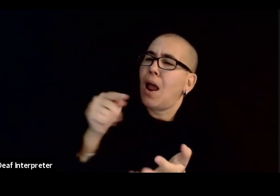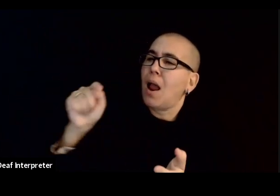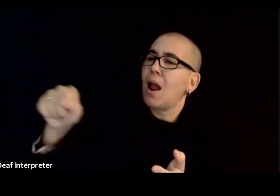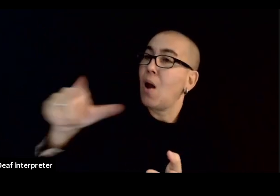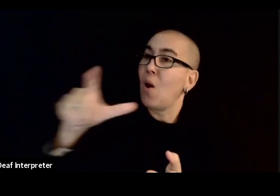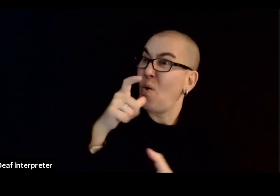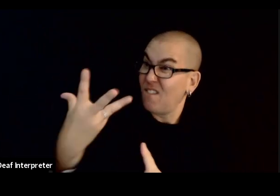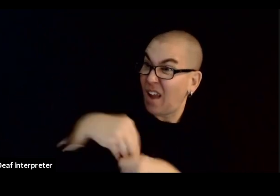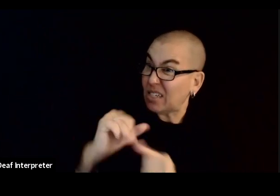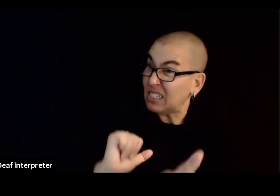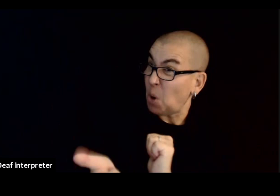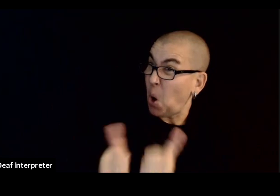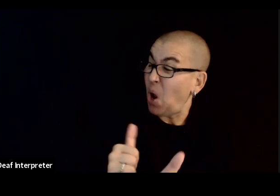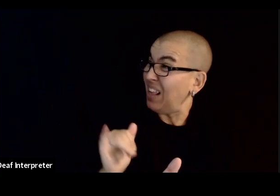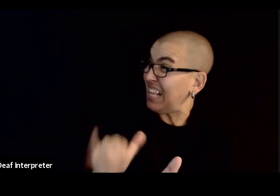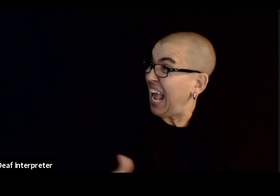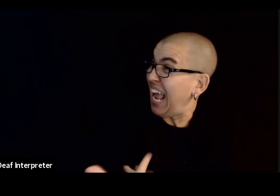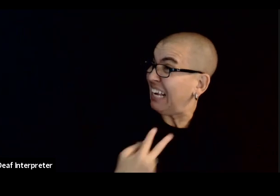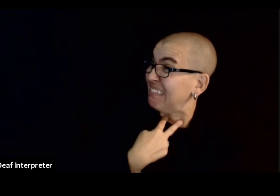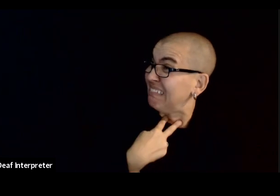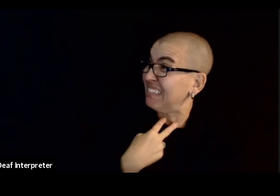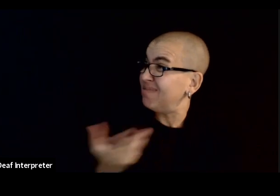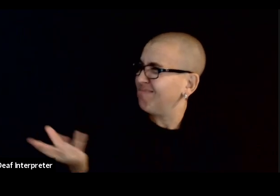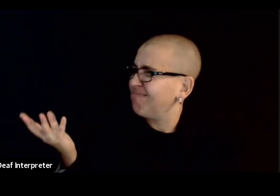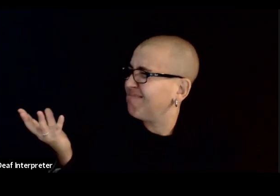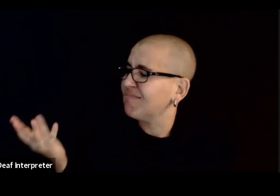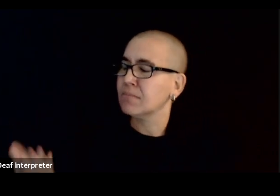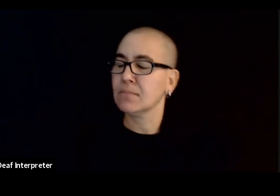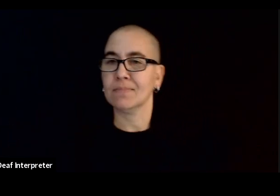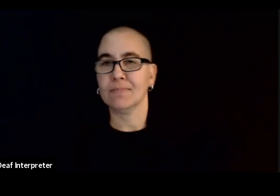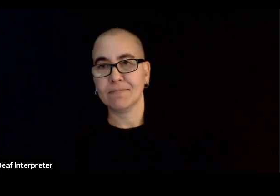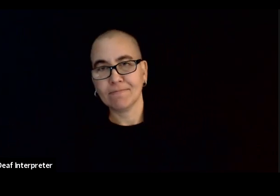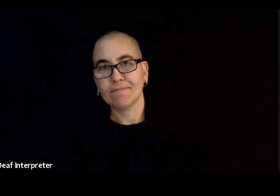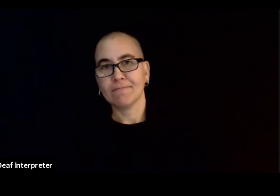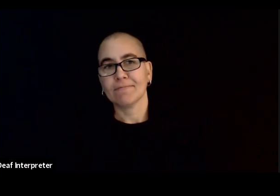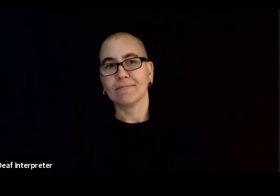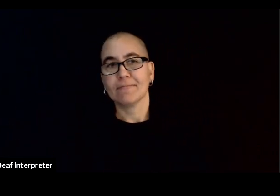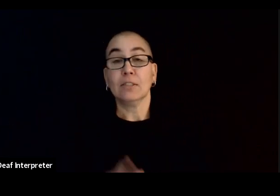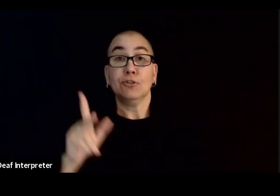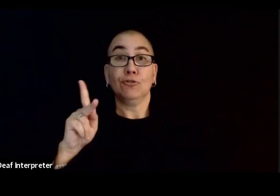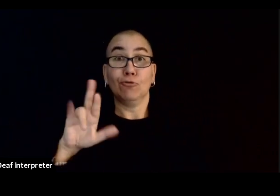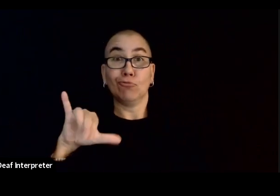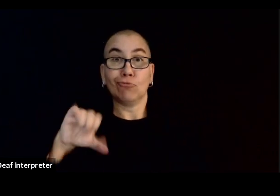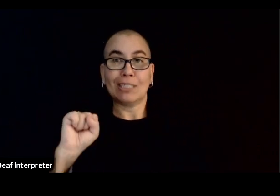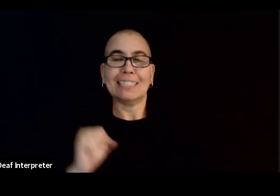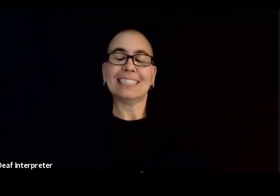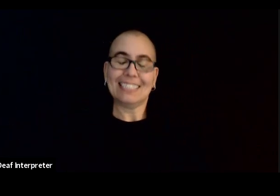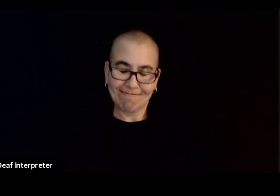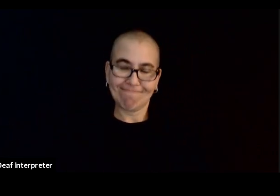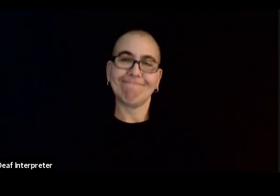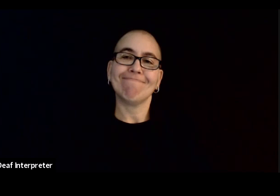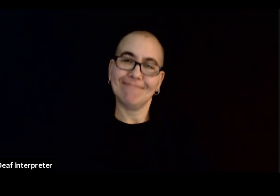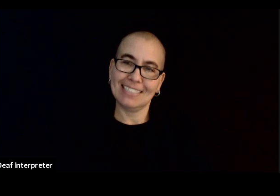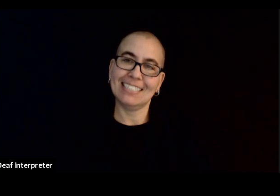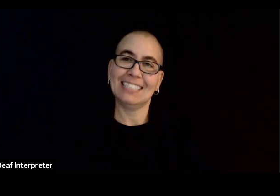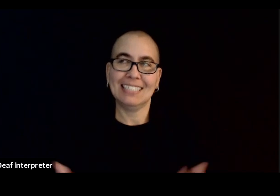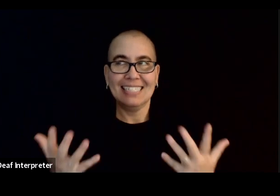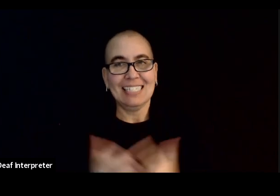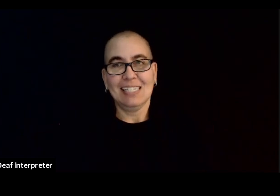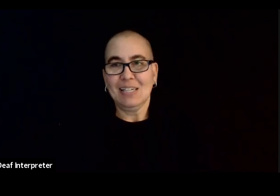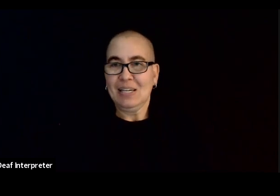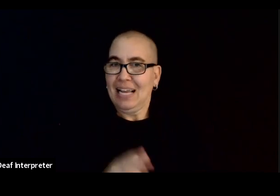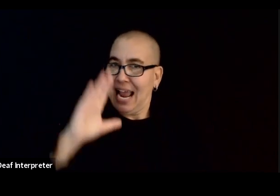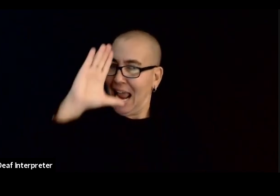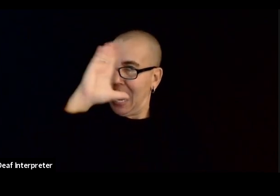we recognize the important value that sports plays in all of our lives. And I live in a household